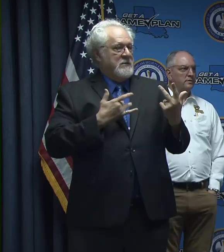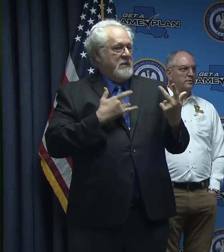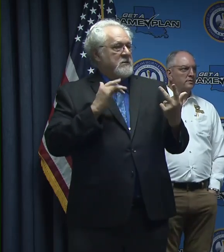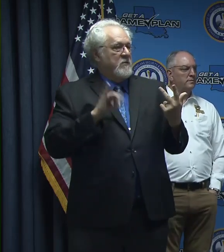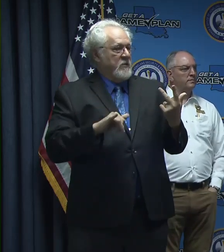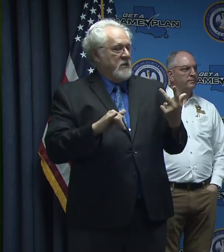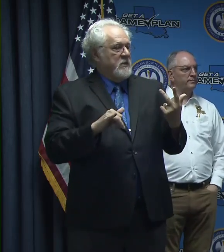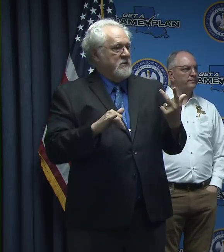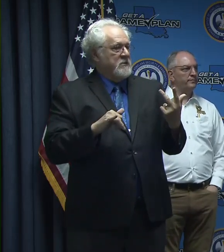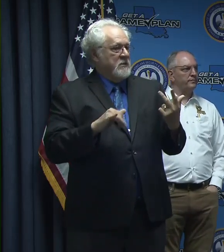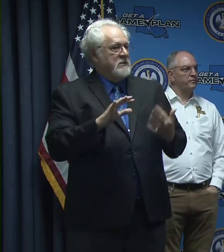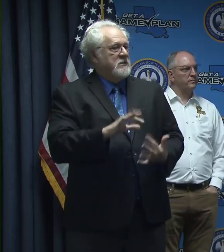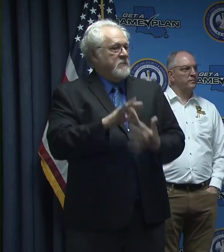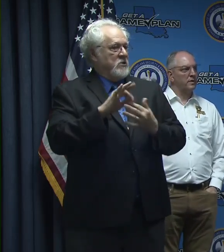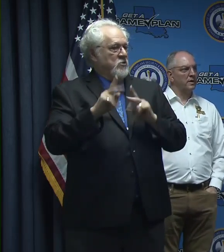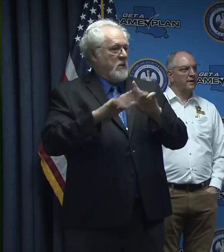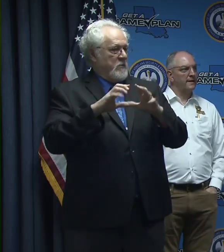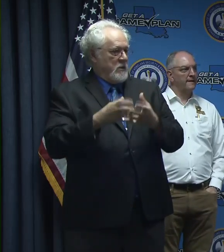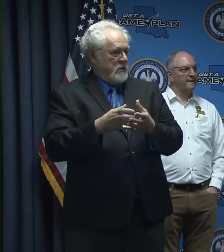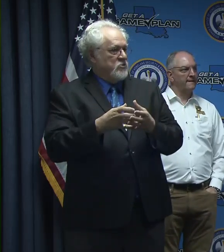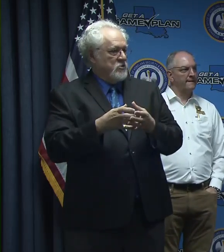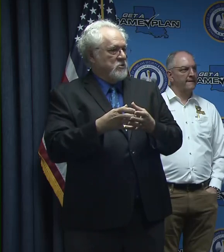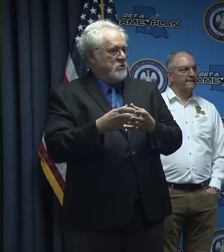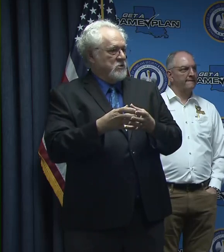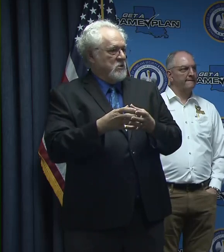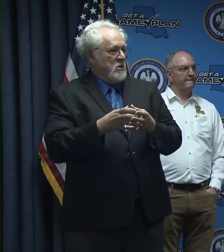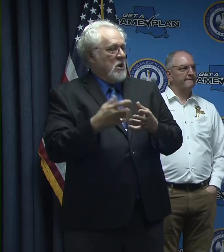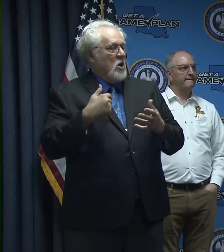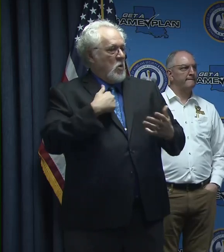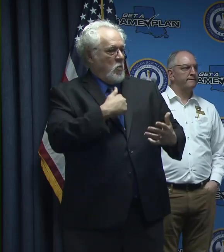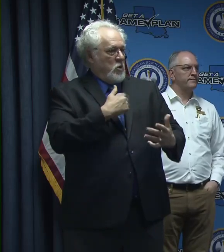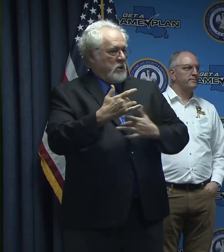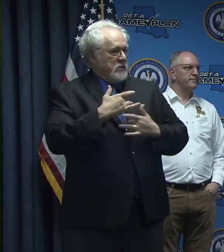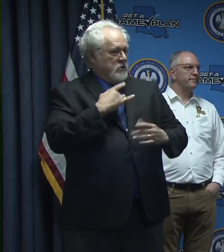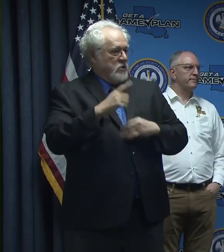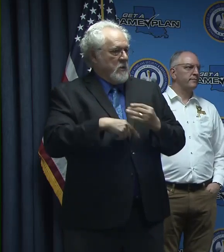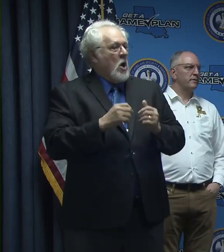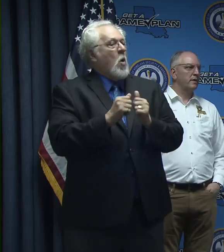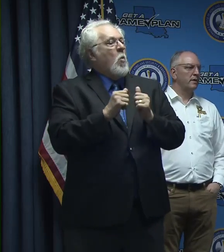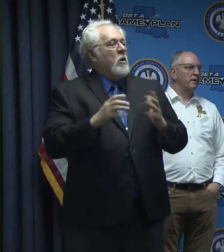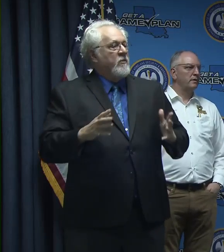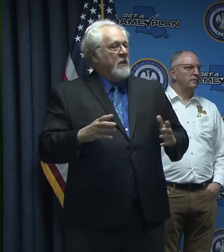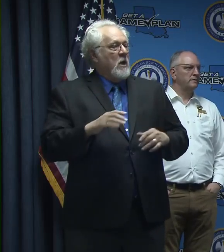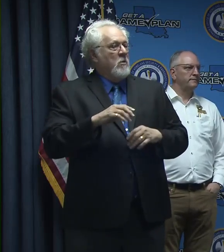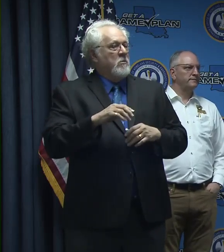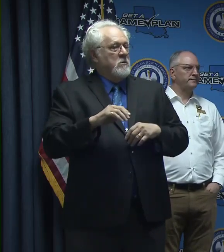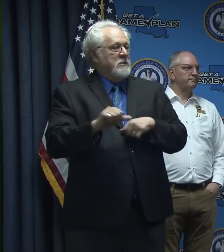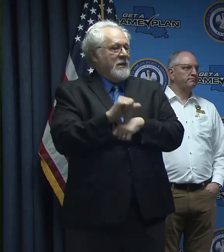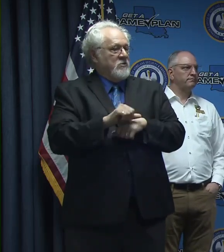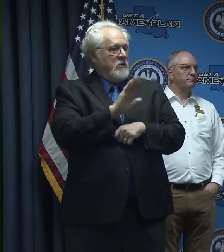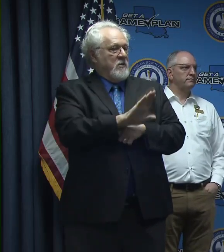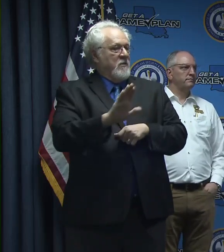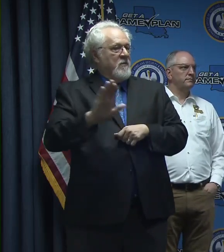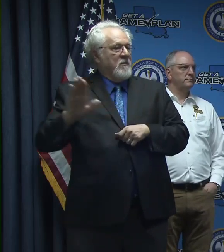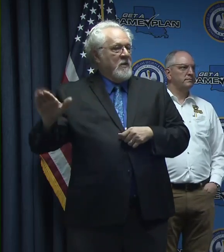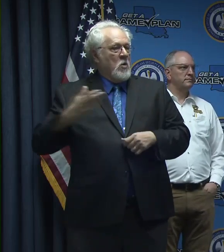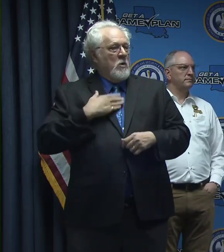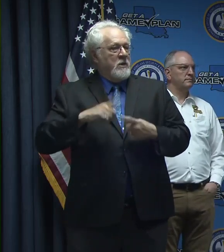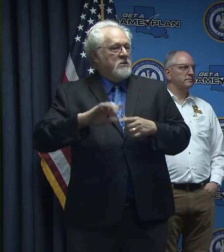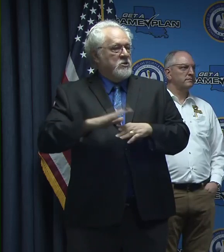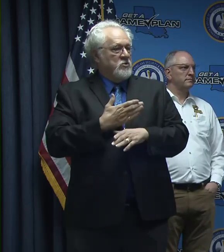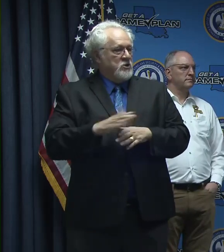very special populations that we have a lot of concern about, without potentially jeopardizing their willingness to share